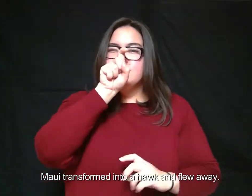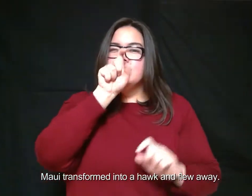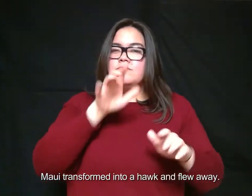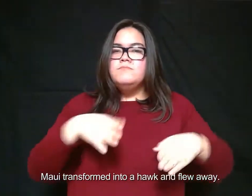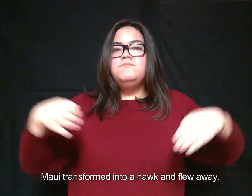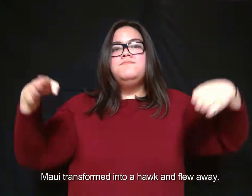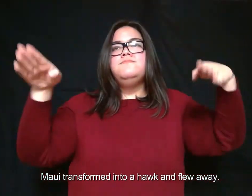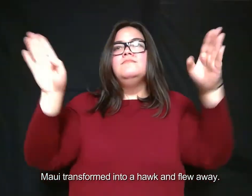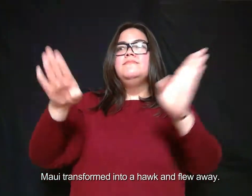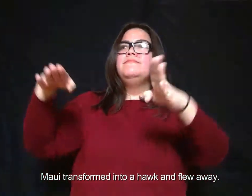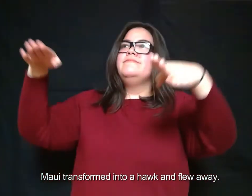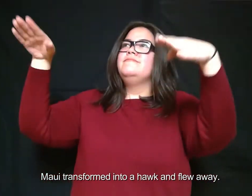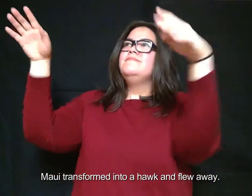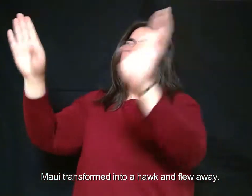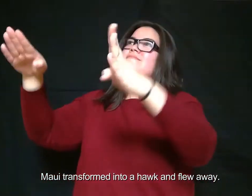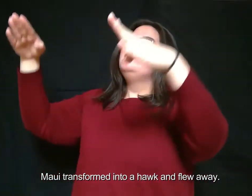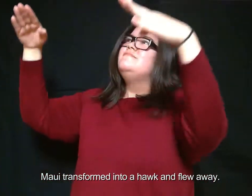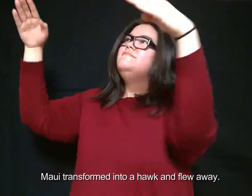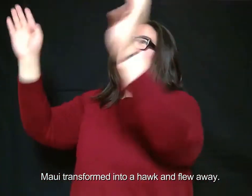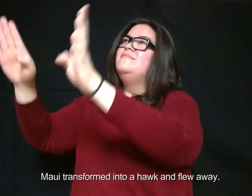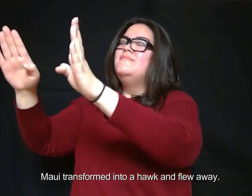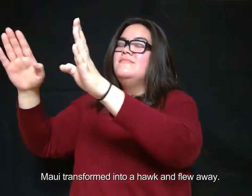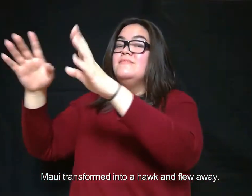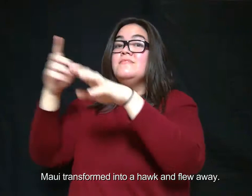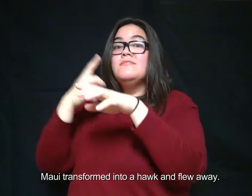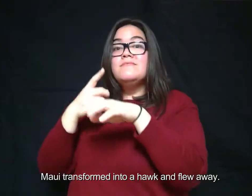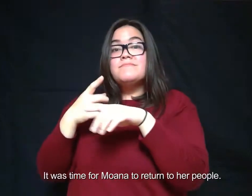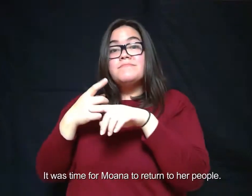It was time for Moana to return to her people.